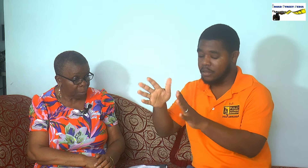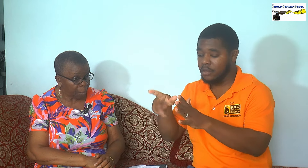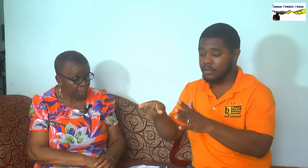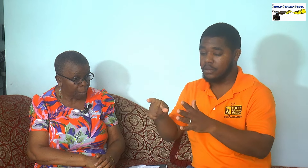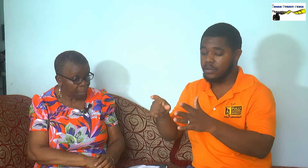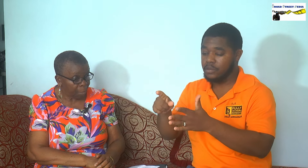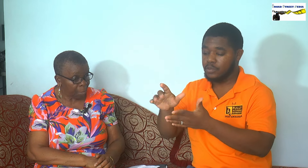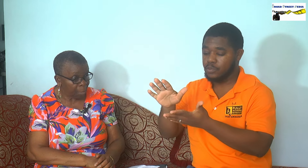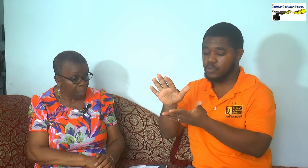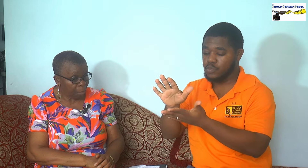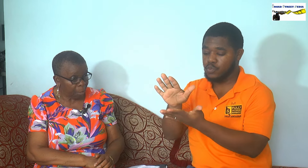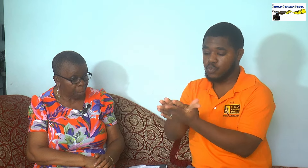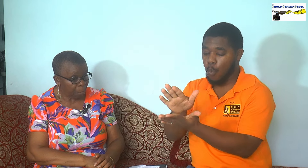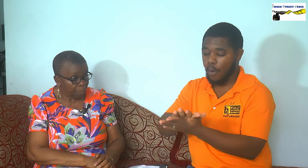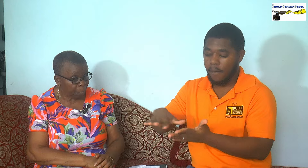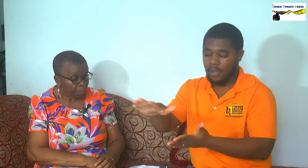around 1999.